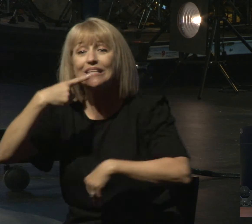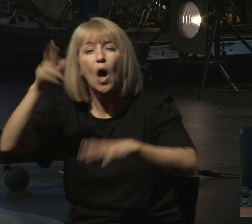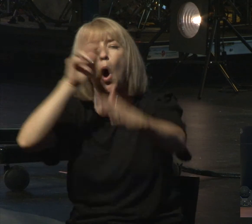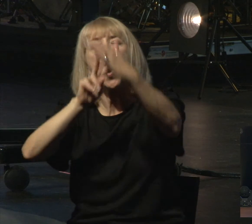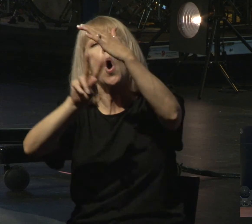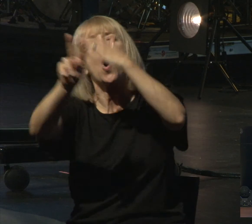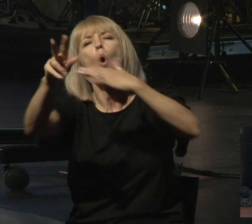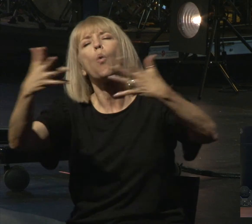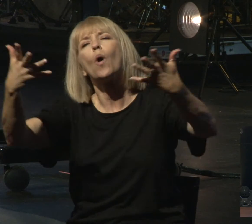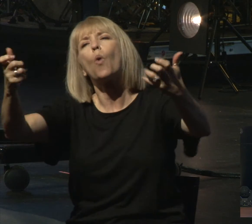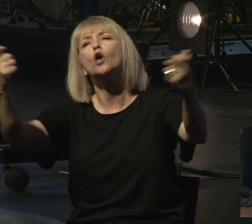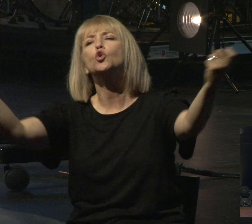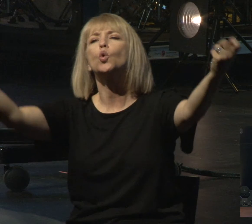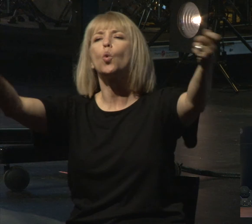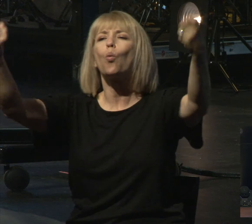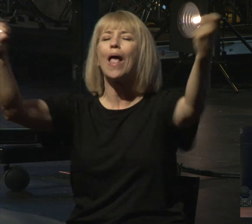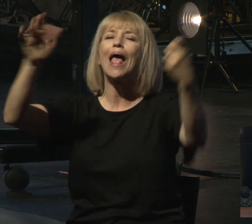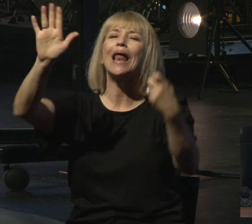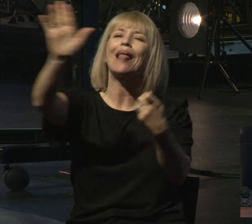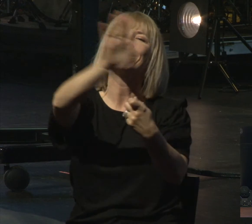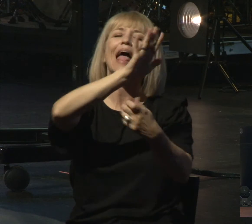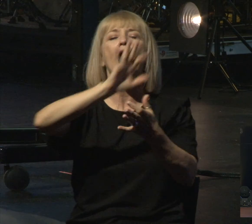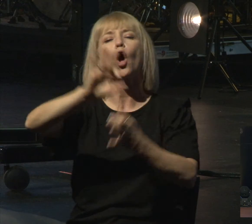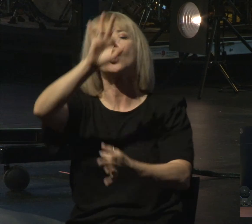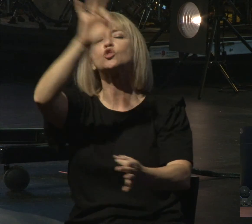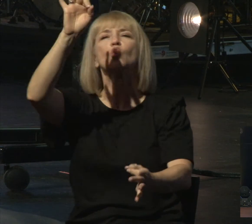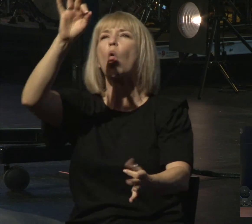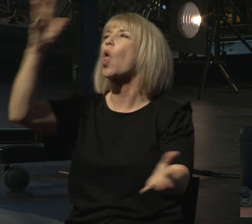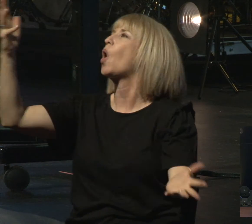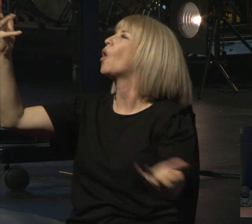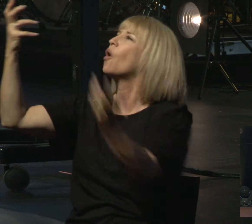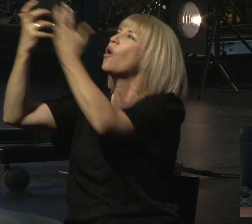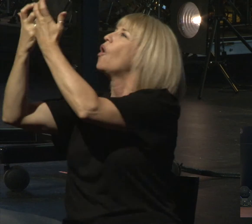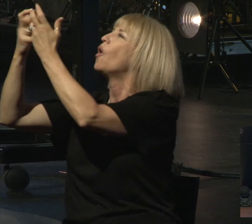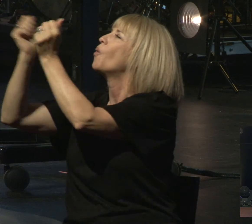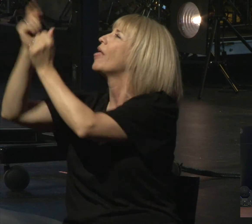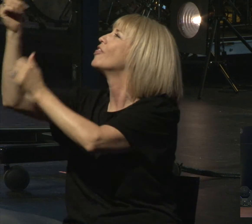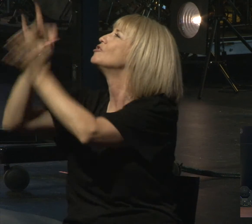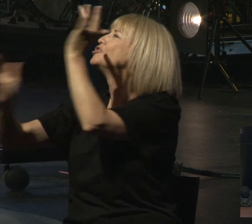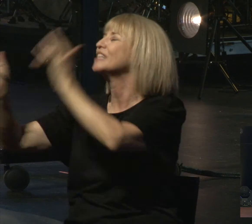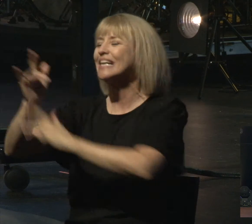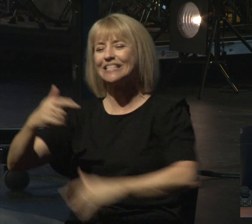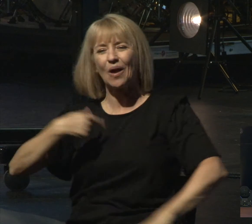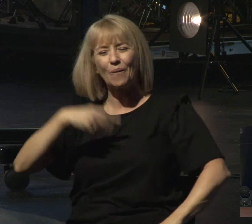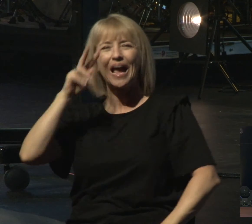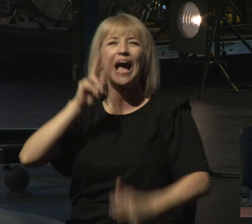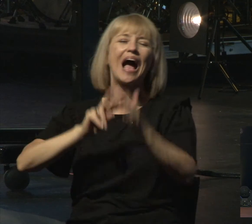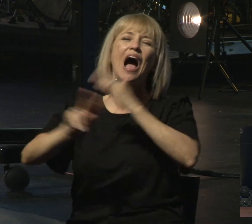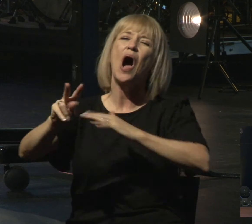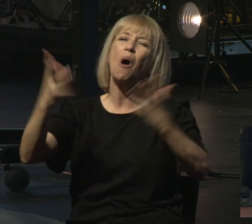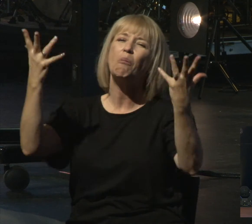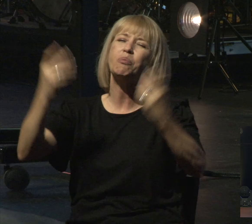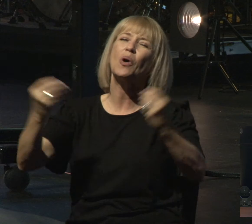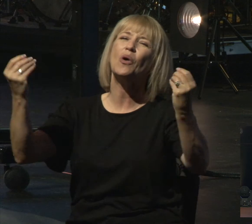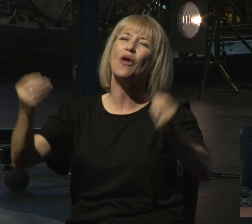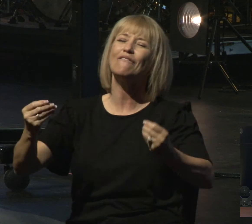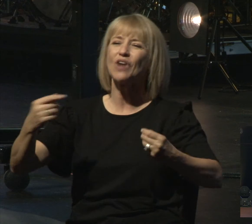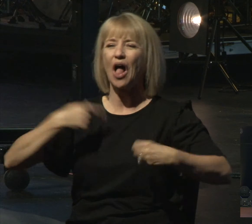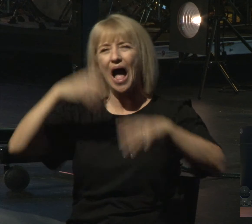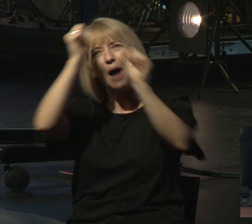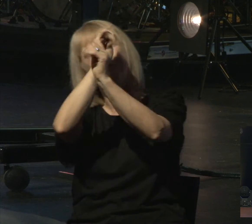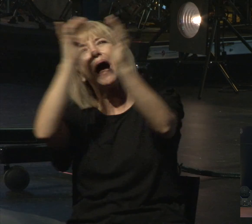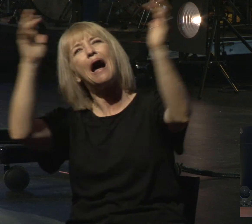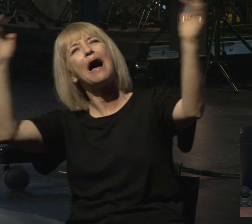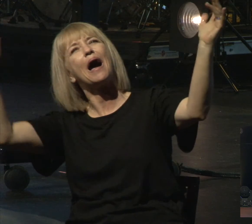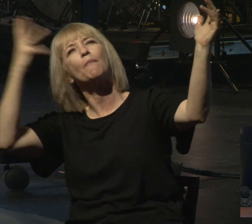for transforming and changing the world. And our problem isn't that we don't see the vision of Jesus. You know what our problem